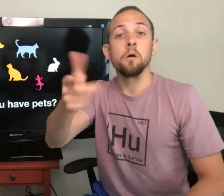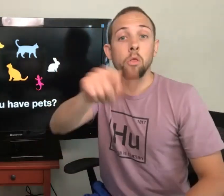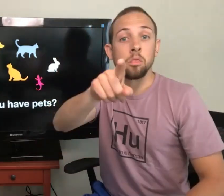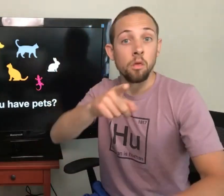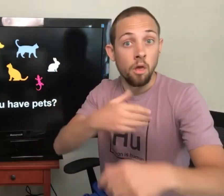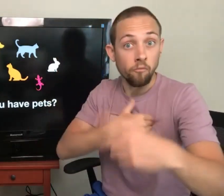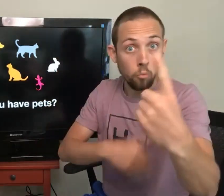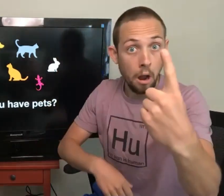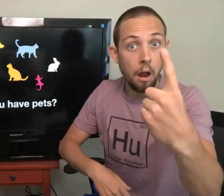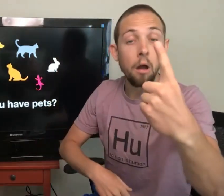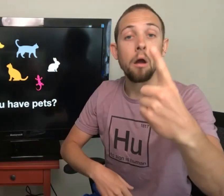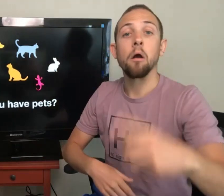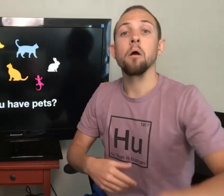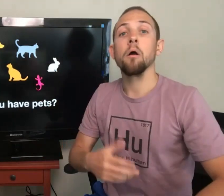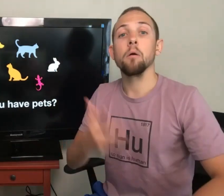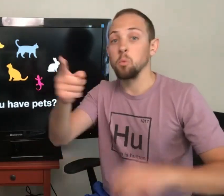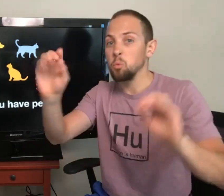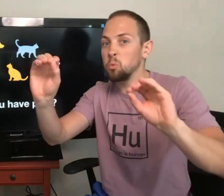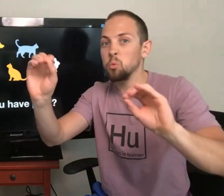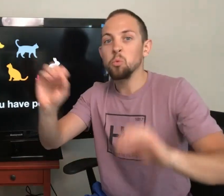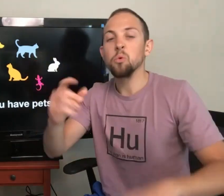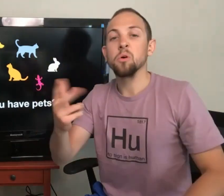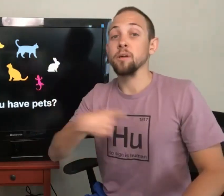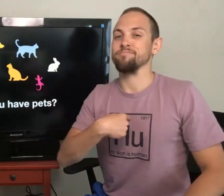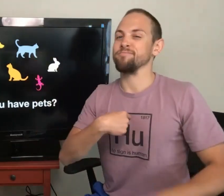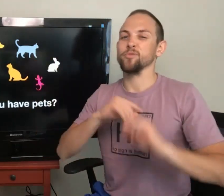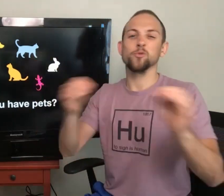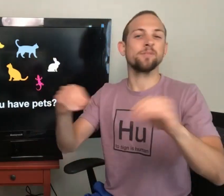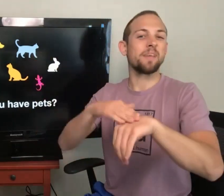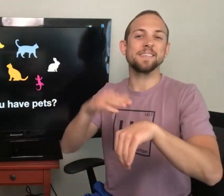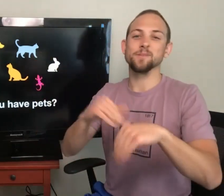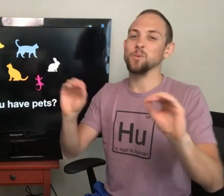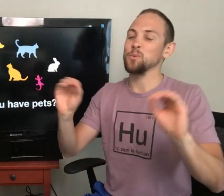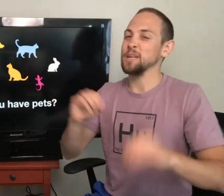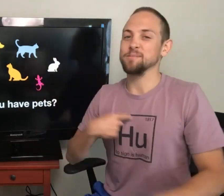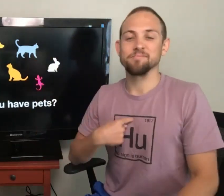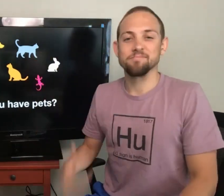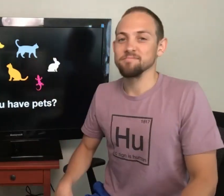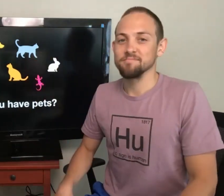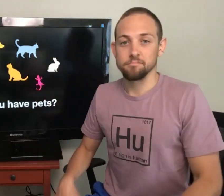Oh, you have 2 pets. Someone has 1, someone doesn't have any pets. I don't have any pets